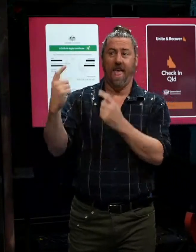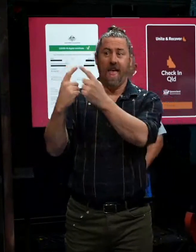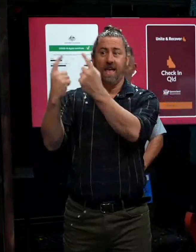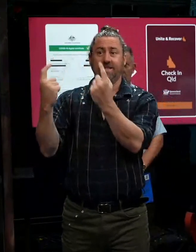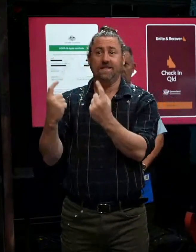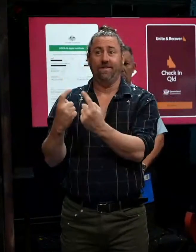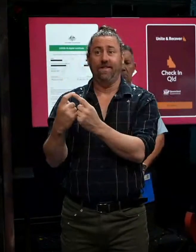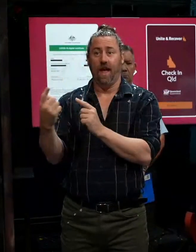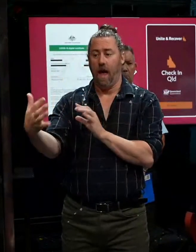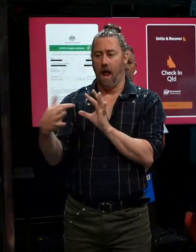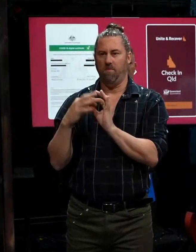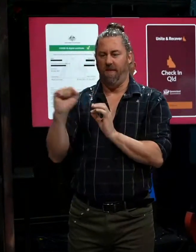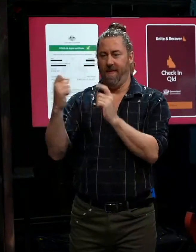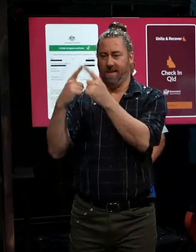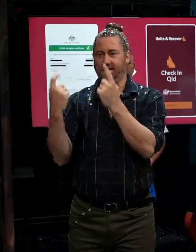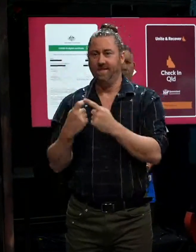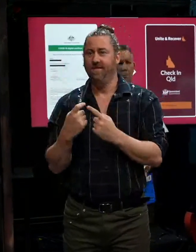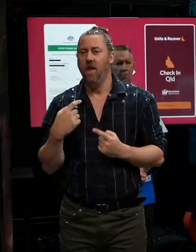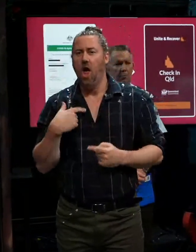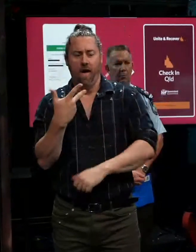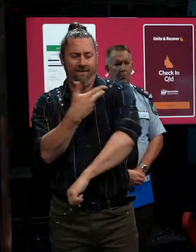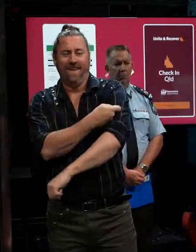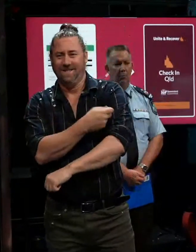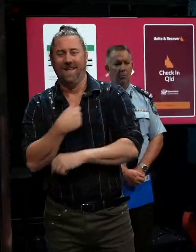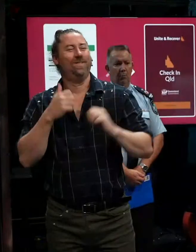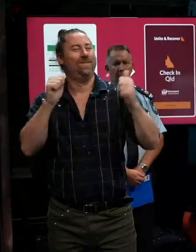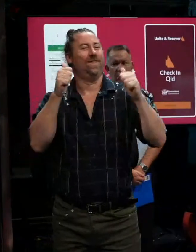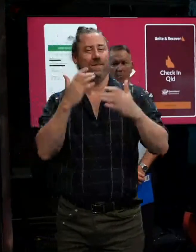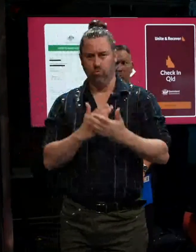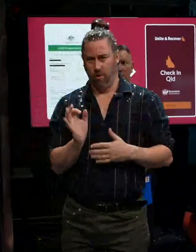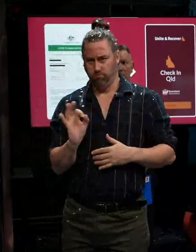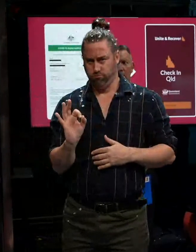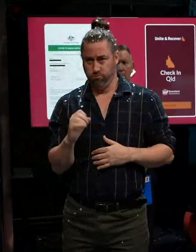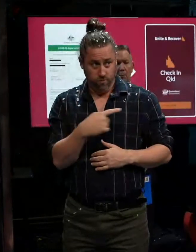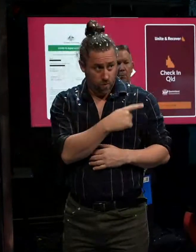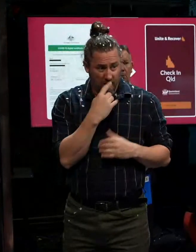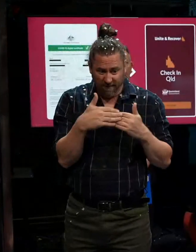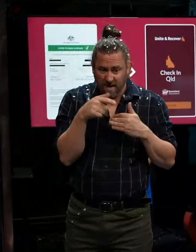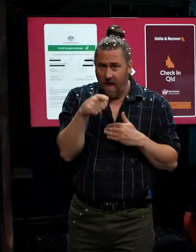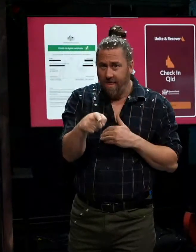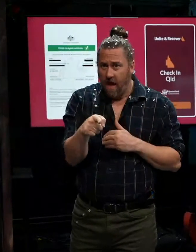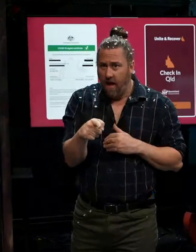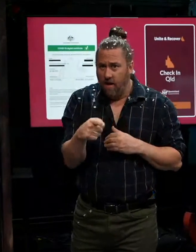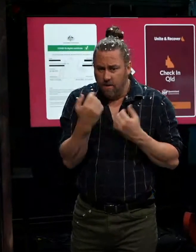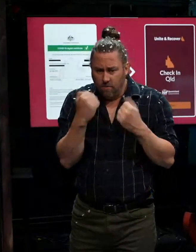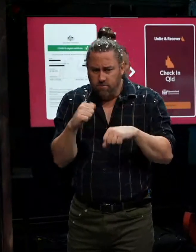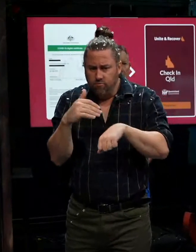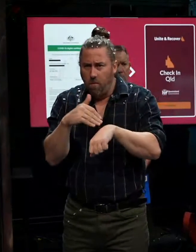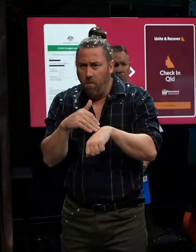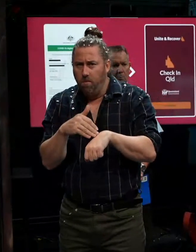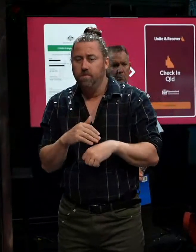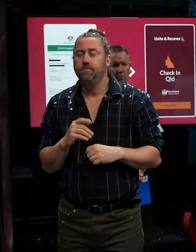an unvaccinated person can pass off as vaccinated. Will the government update that on So just to be really